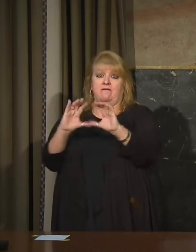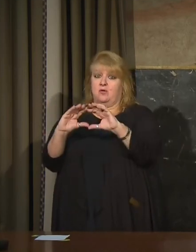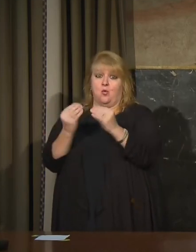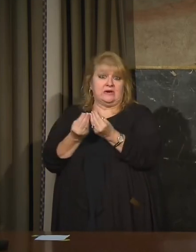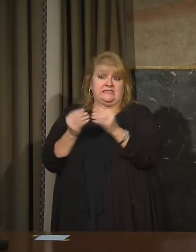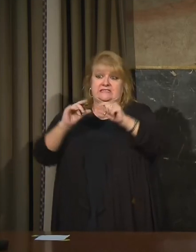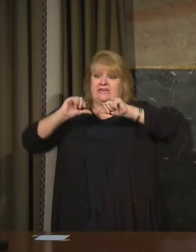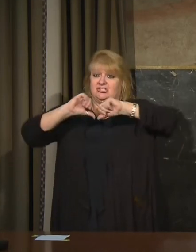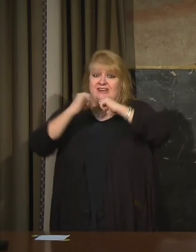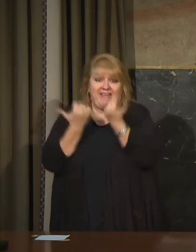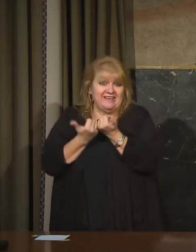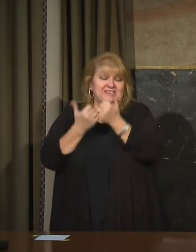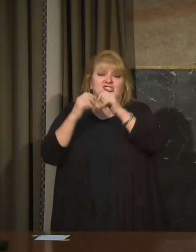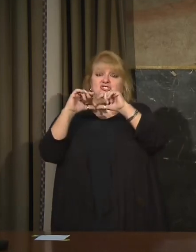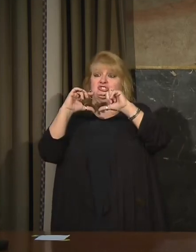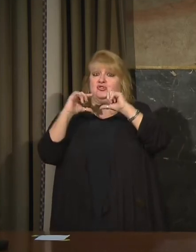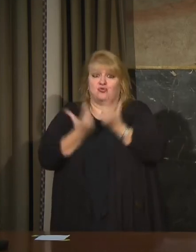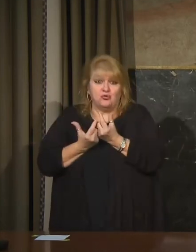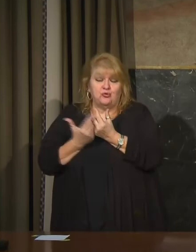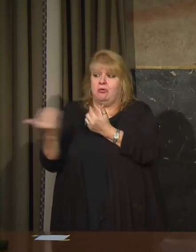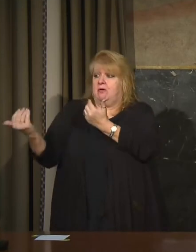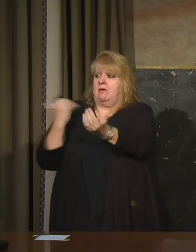making them.